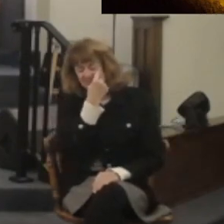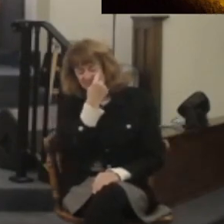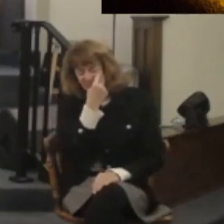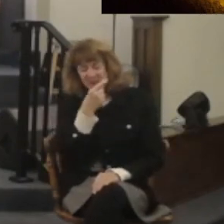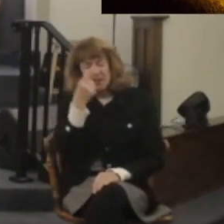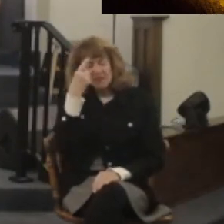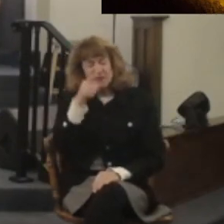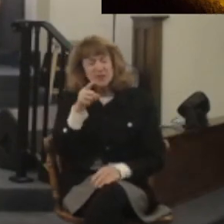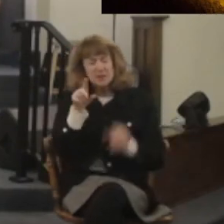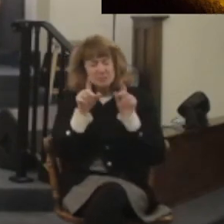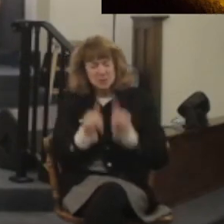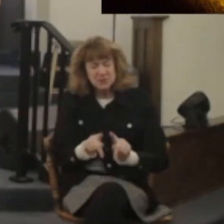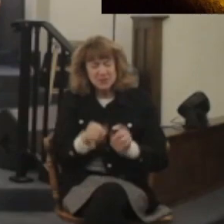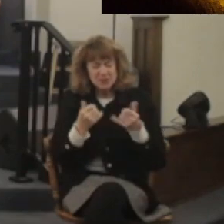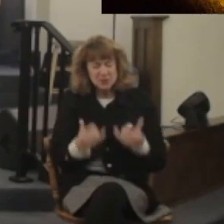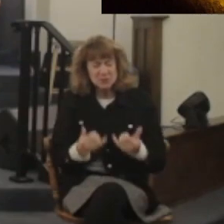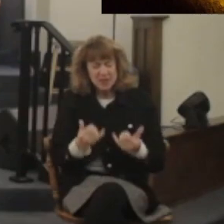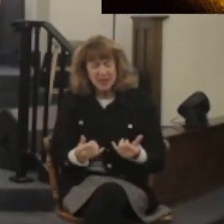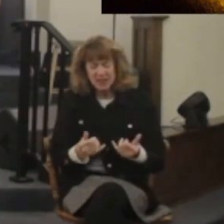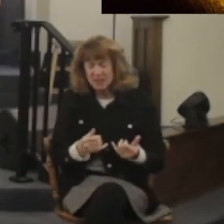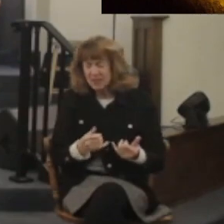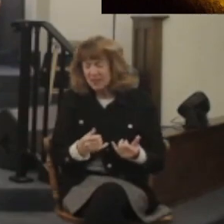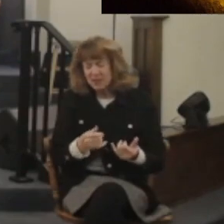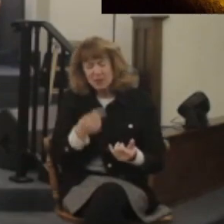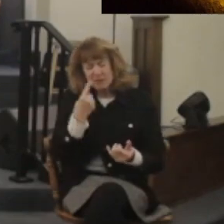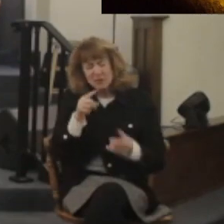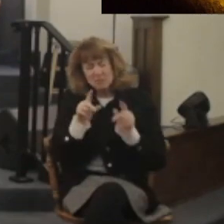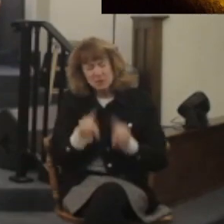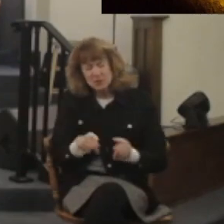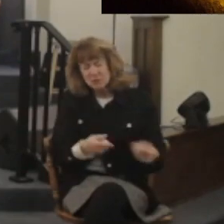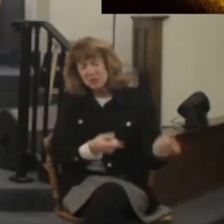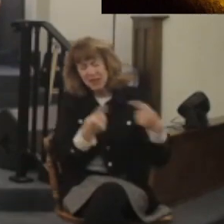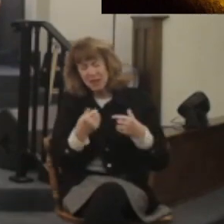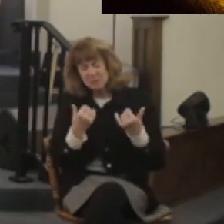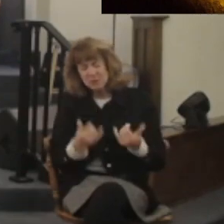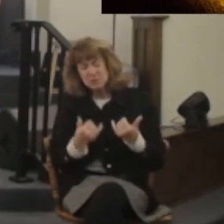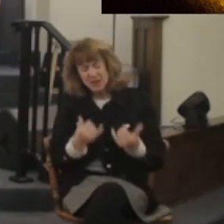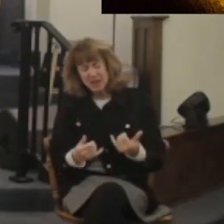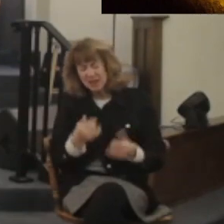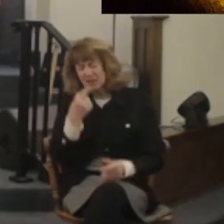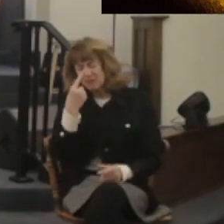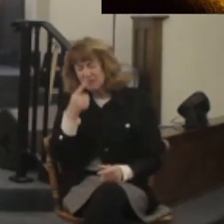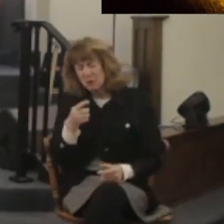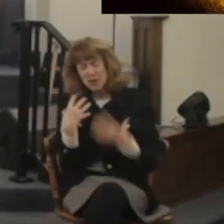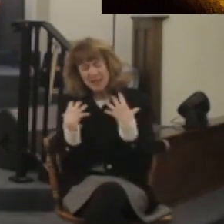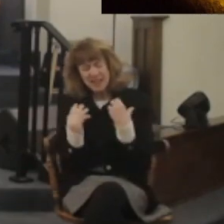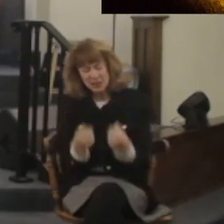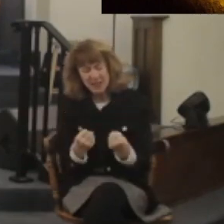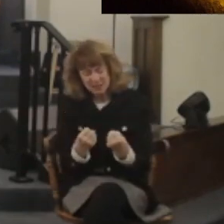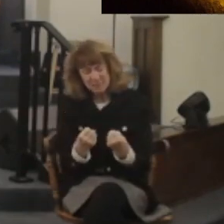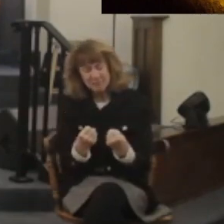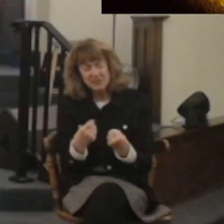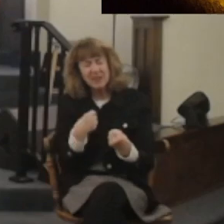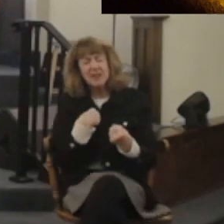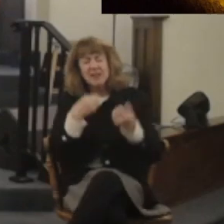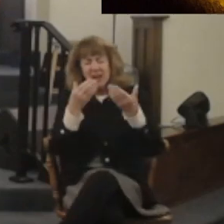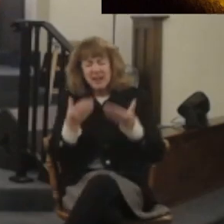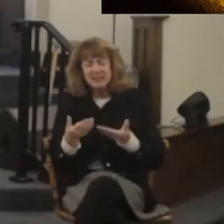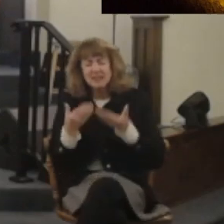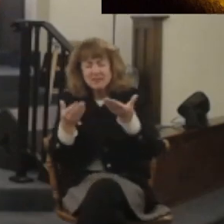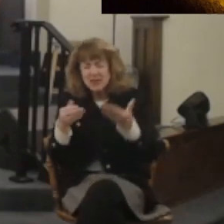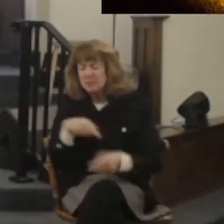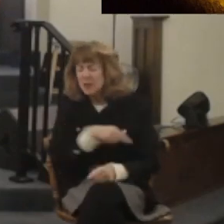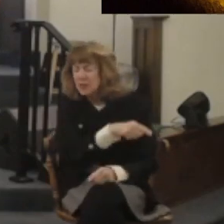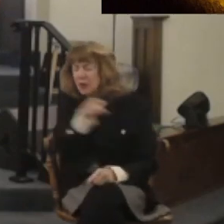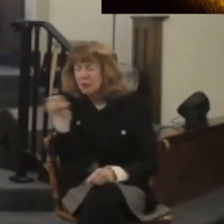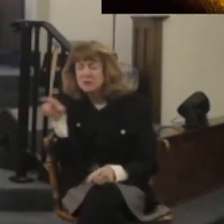For the person today who had came here searching for healing, Father, I lift them up right now. Allow